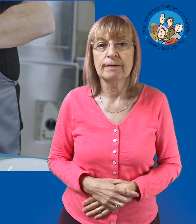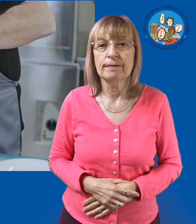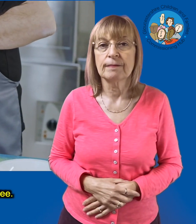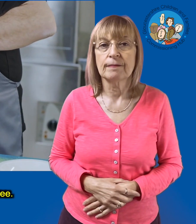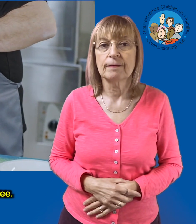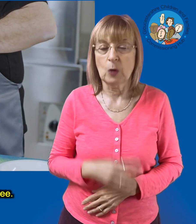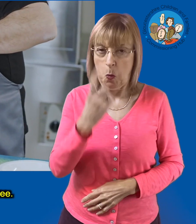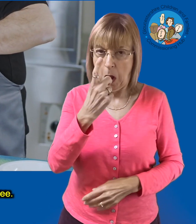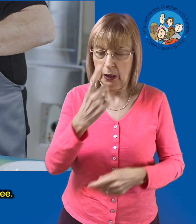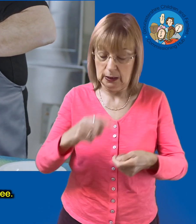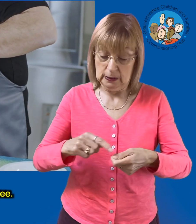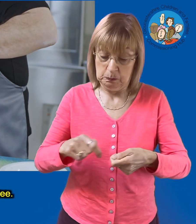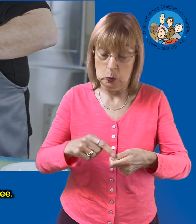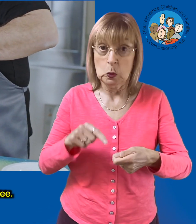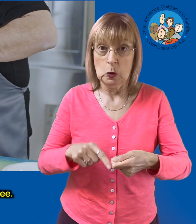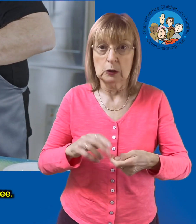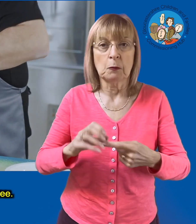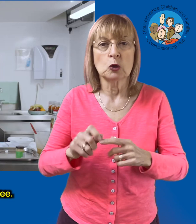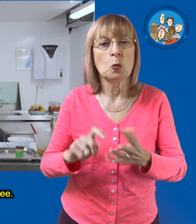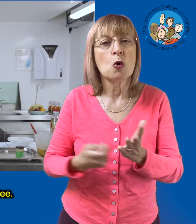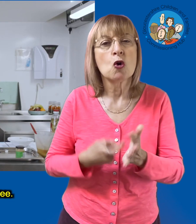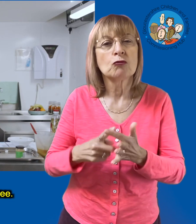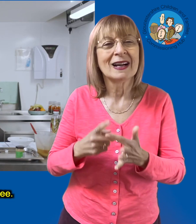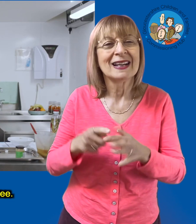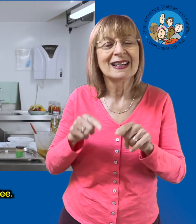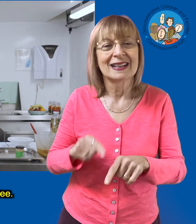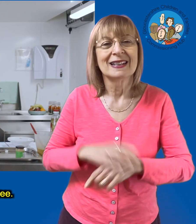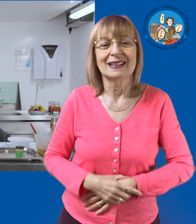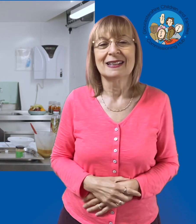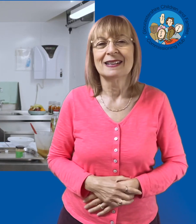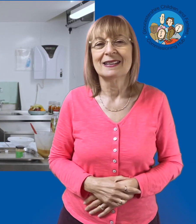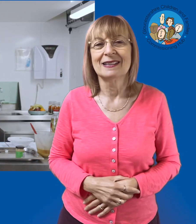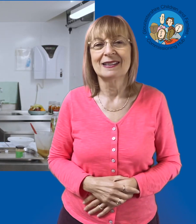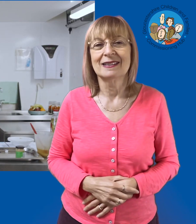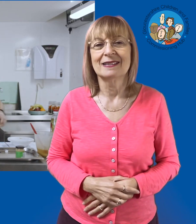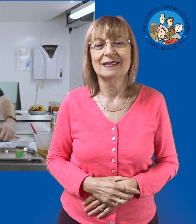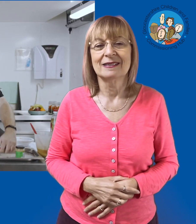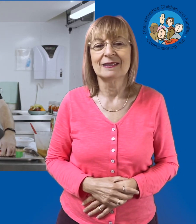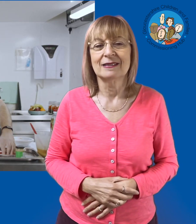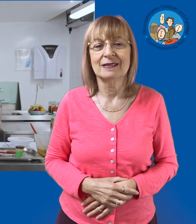So I'm going to add a spoon of tomato puree.